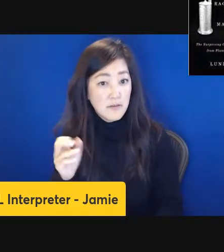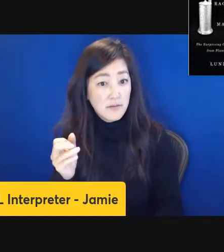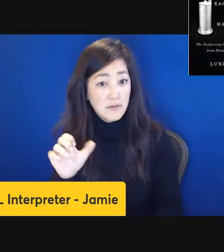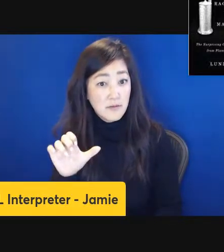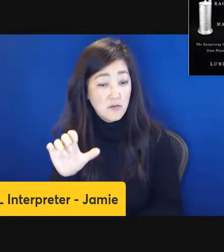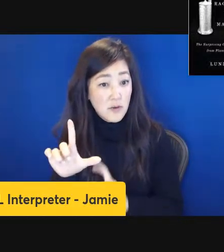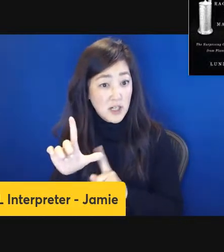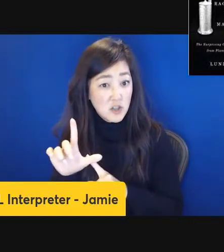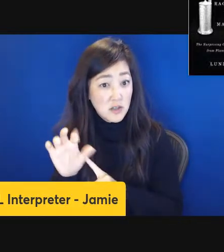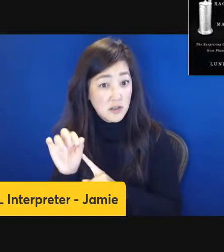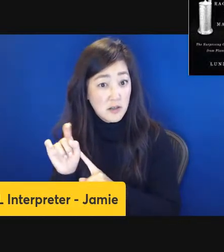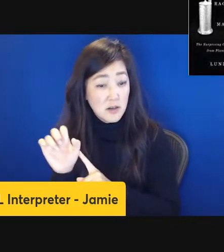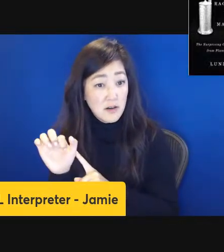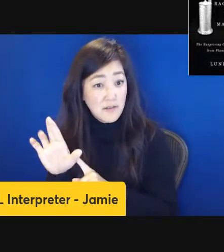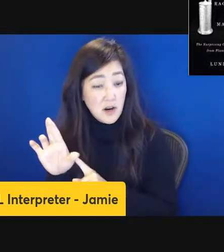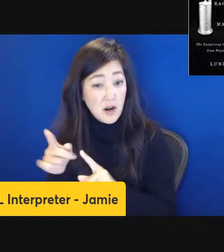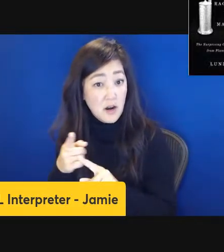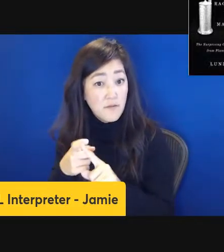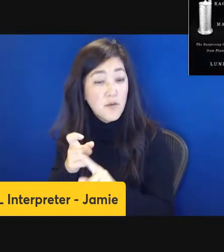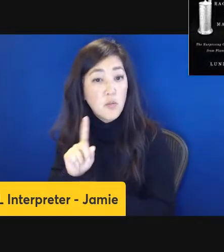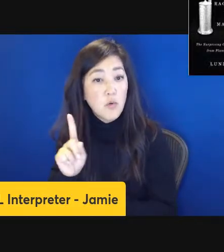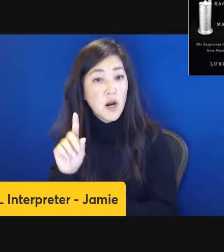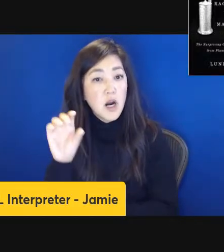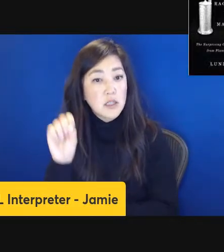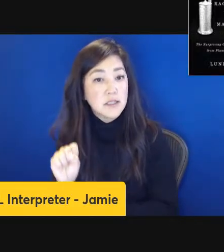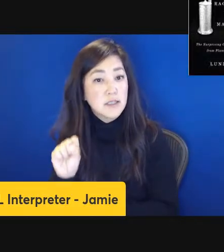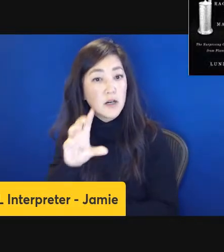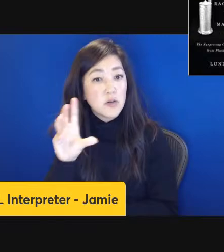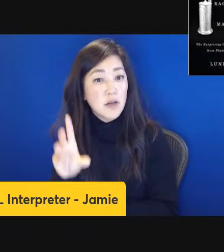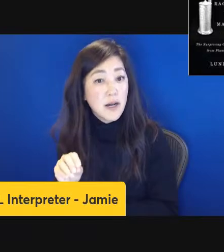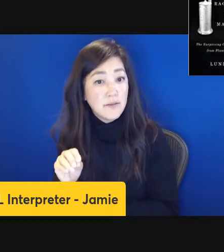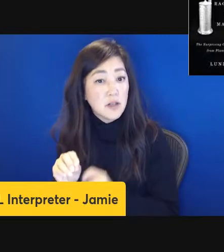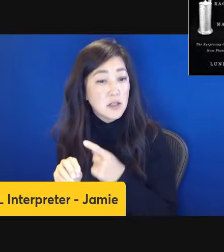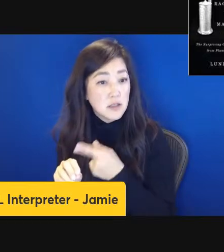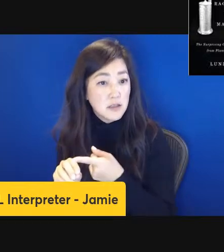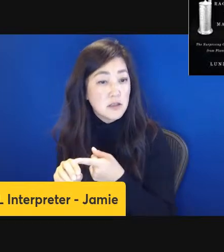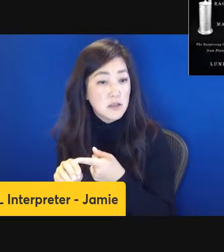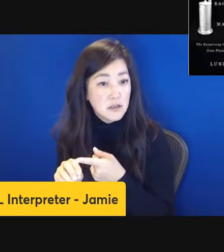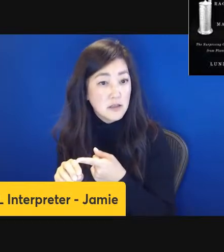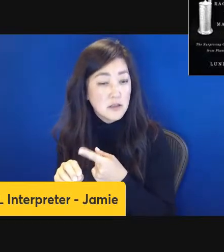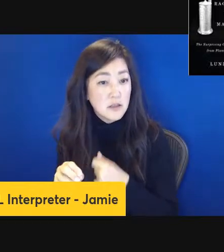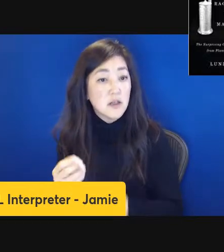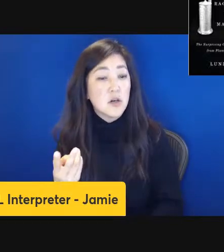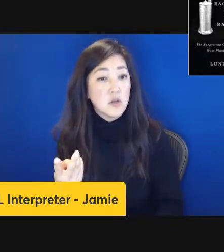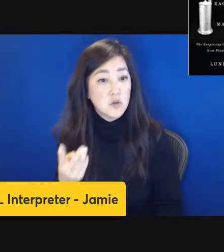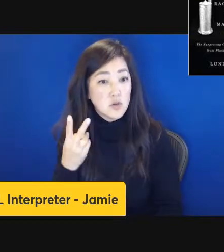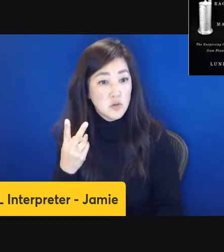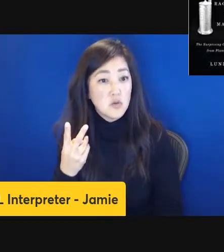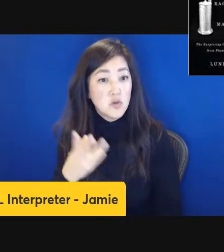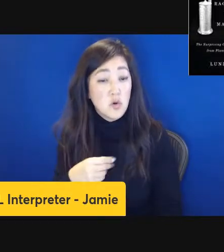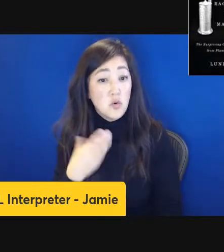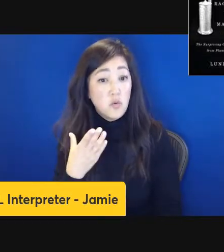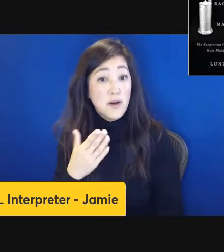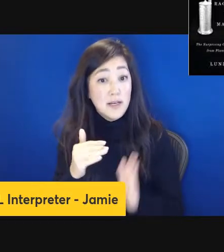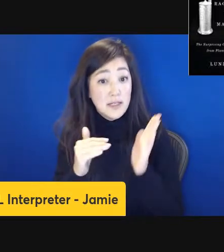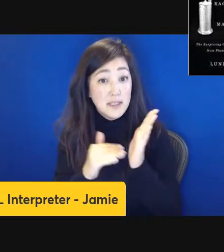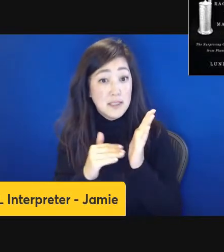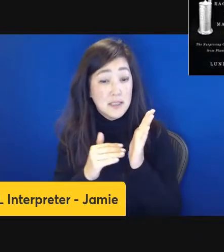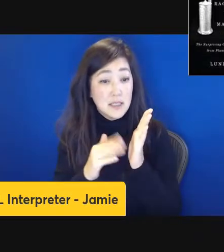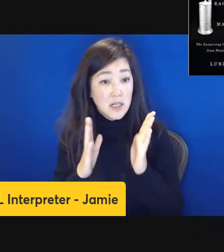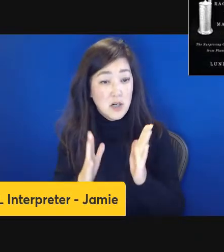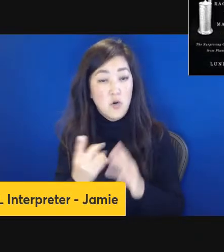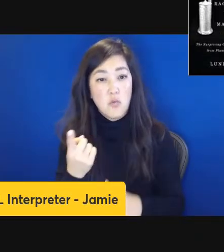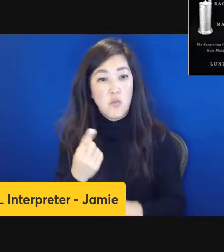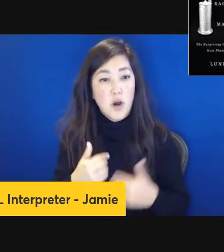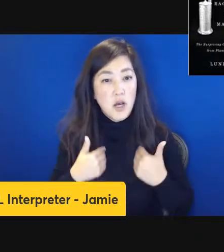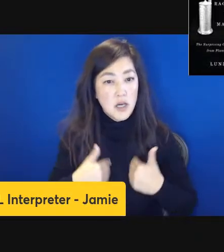from South Africa, and two white clinicians, one a